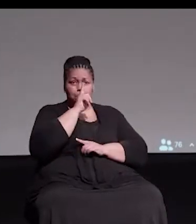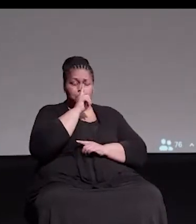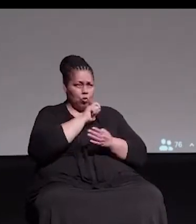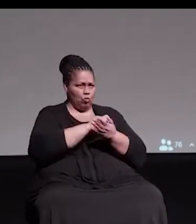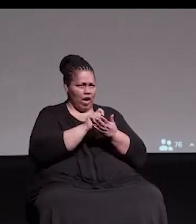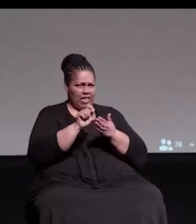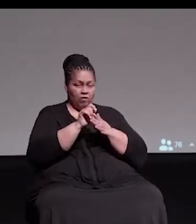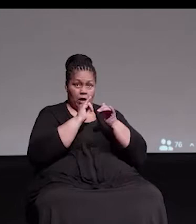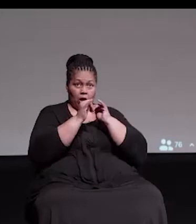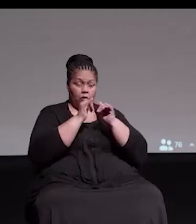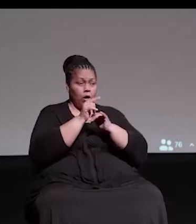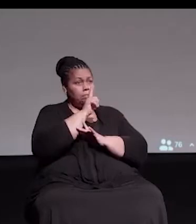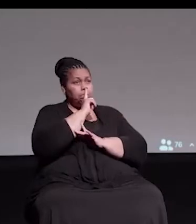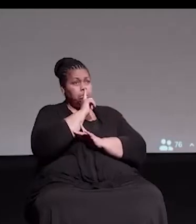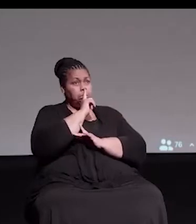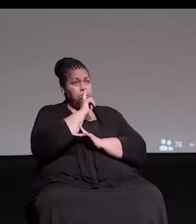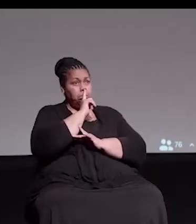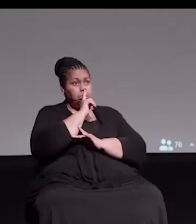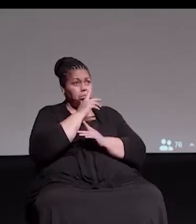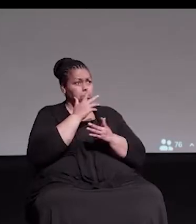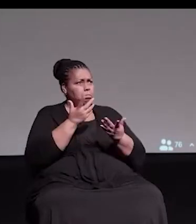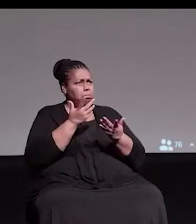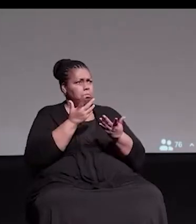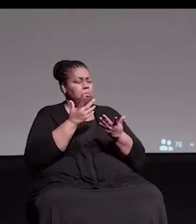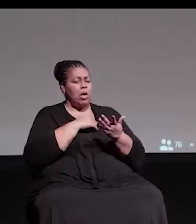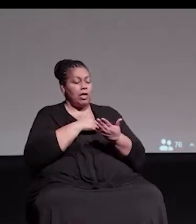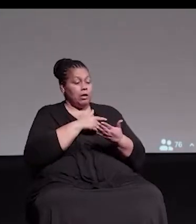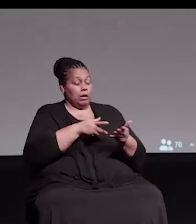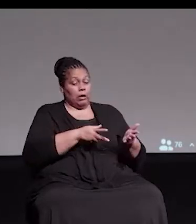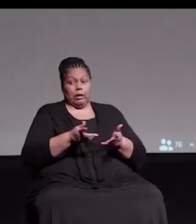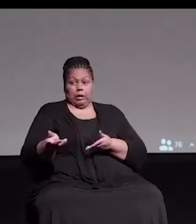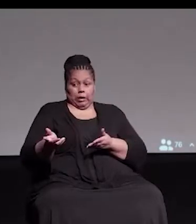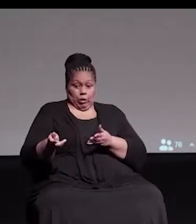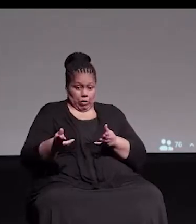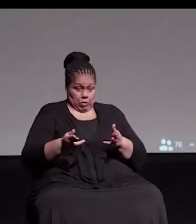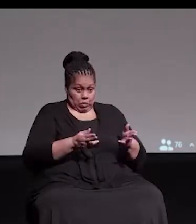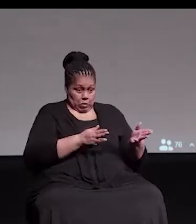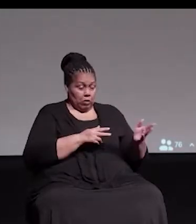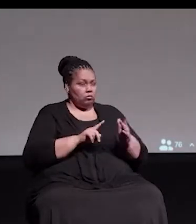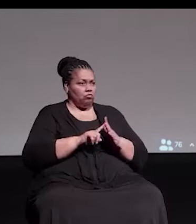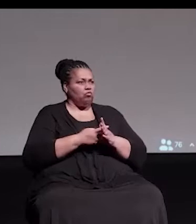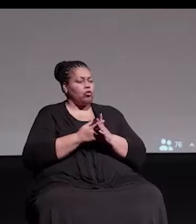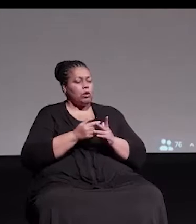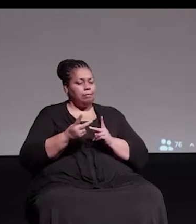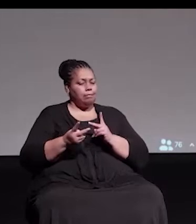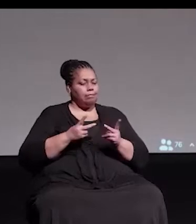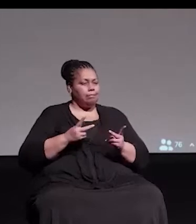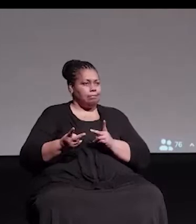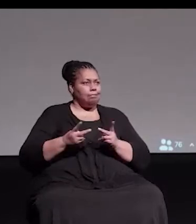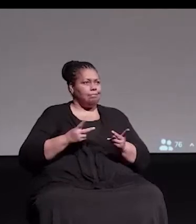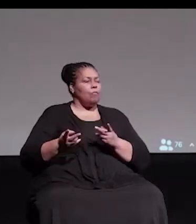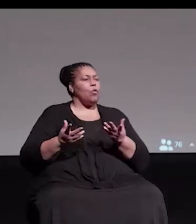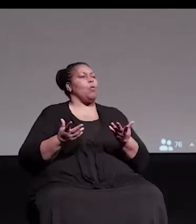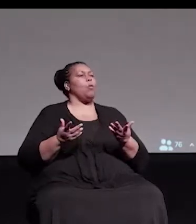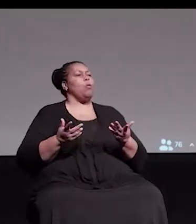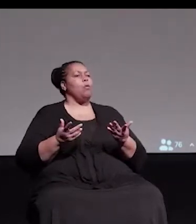questions for interviews that were done after I had come along, after we had started editing. But a lot